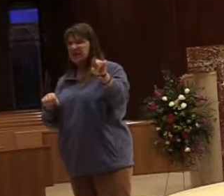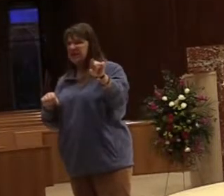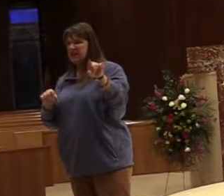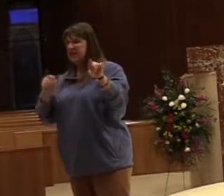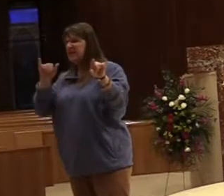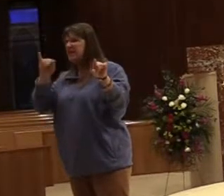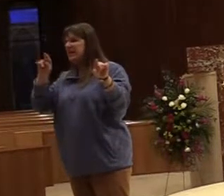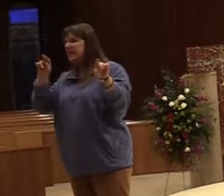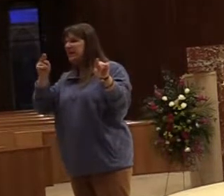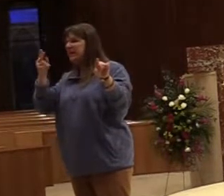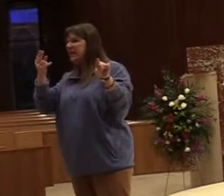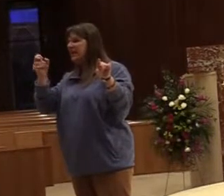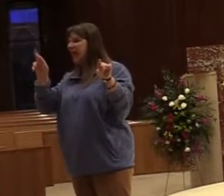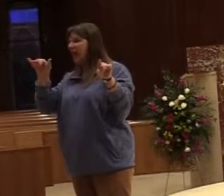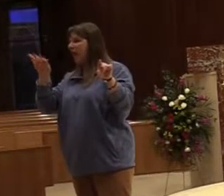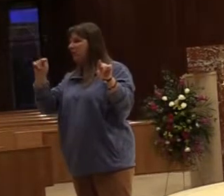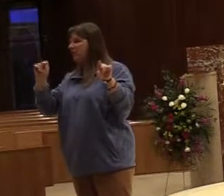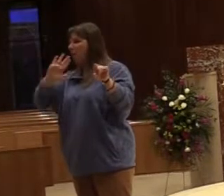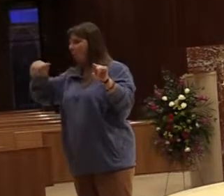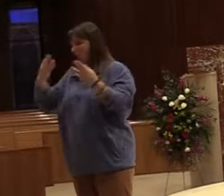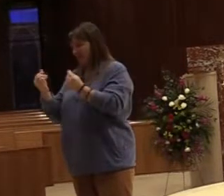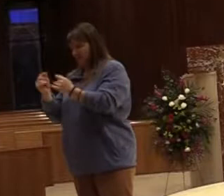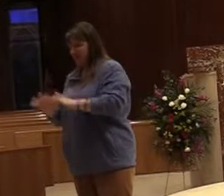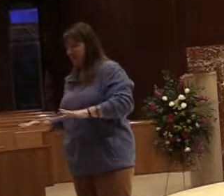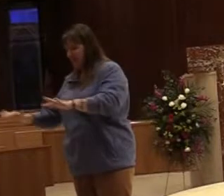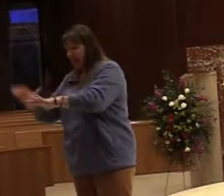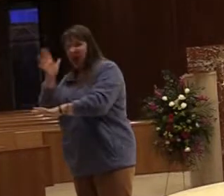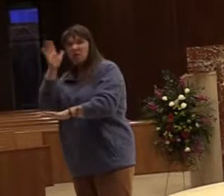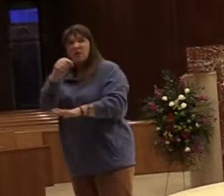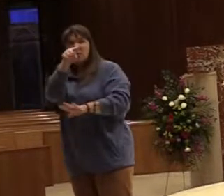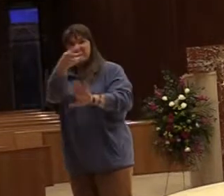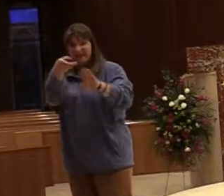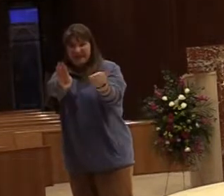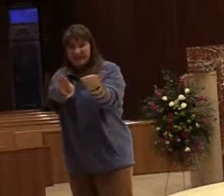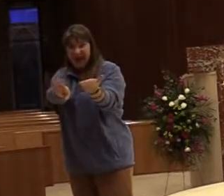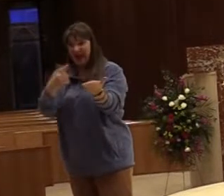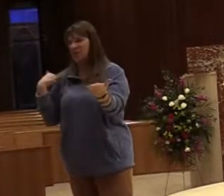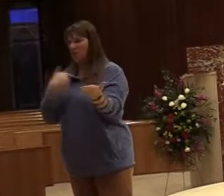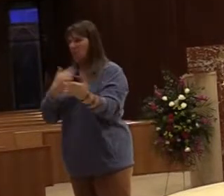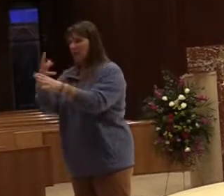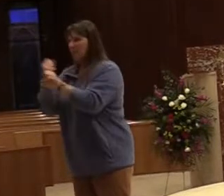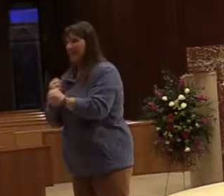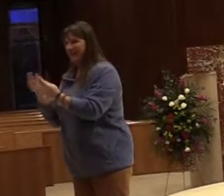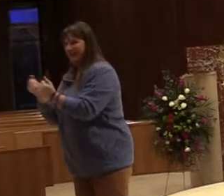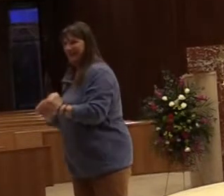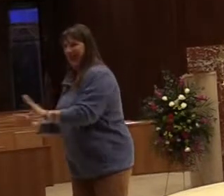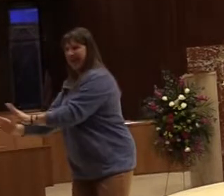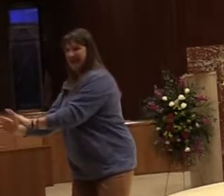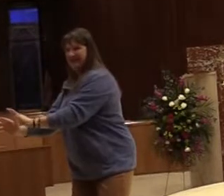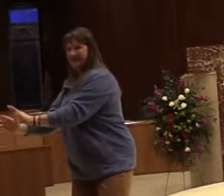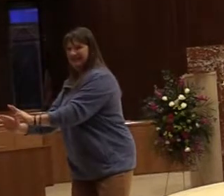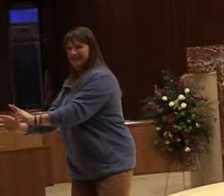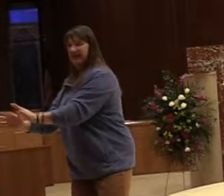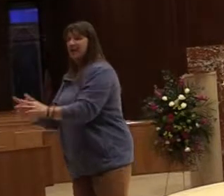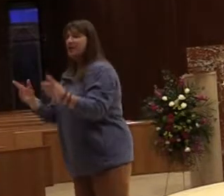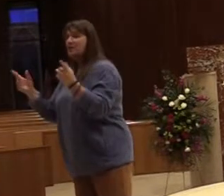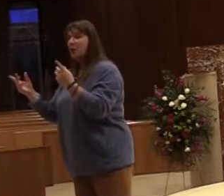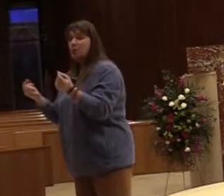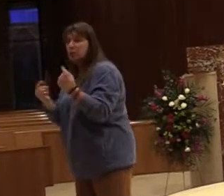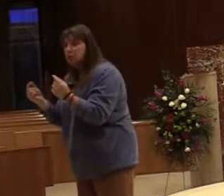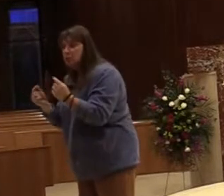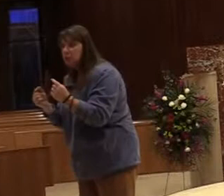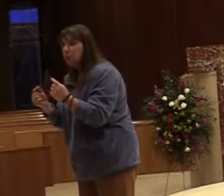Let us kill him, that the inheritance might become ours. So they threw him out of the vineyard and killed